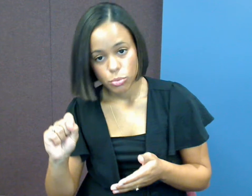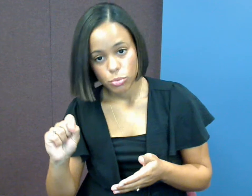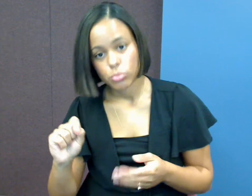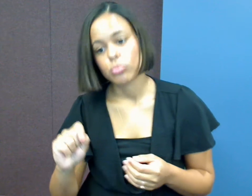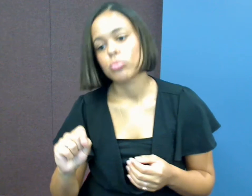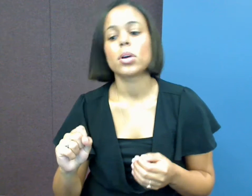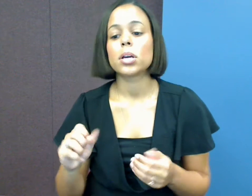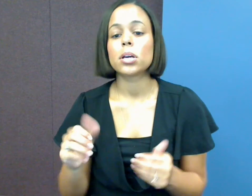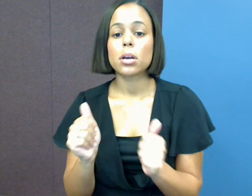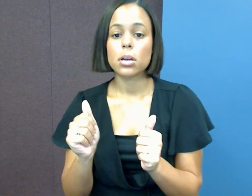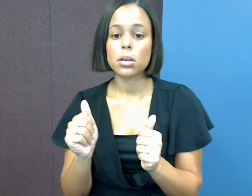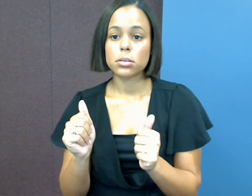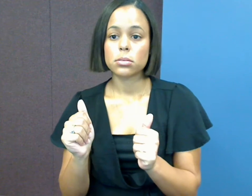under FERPA, regardless of age.